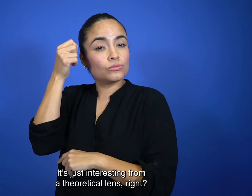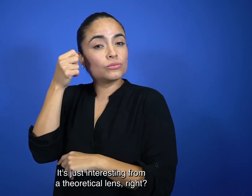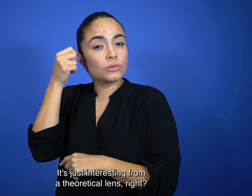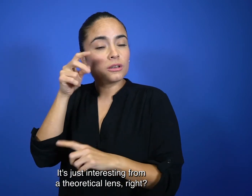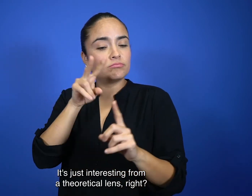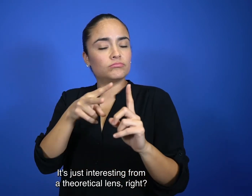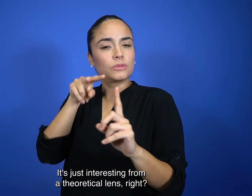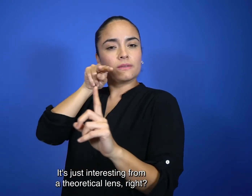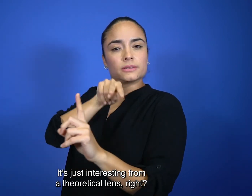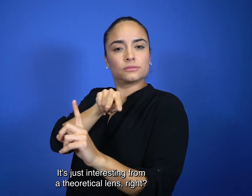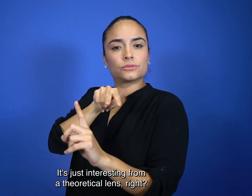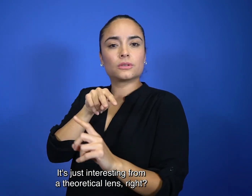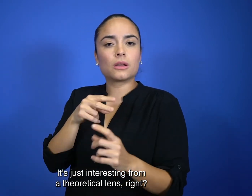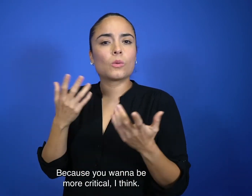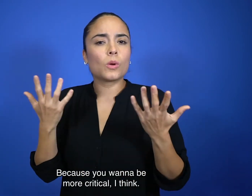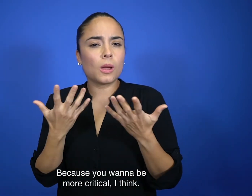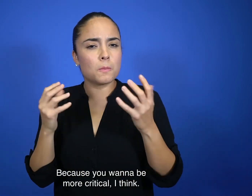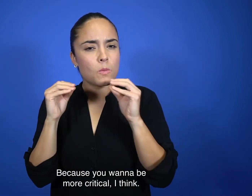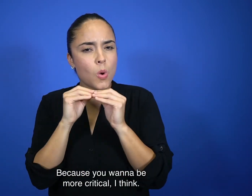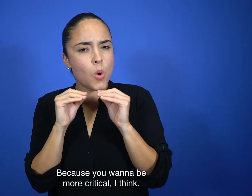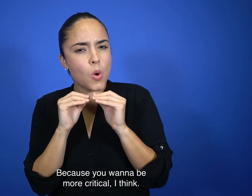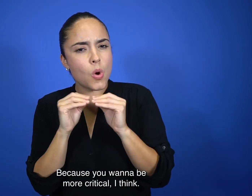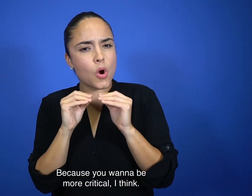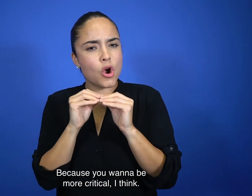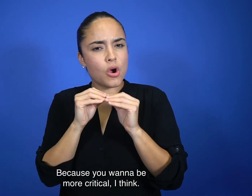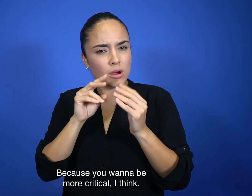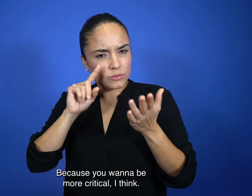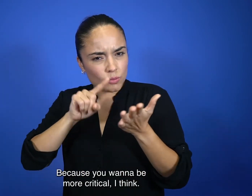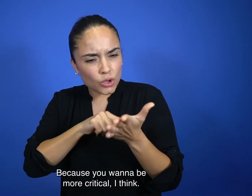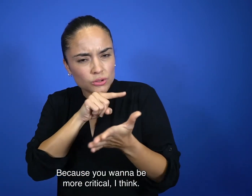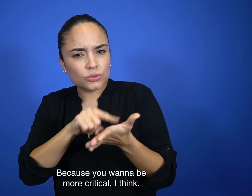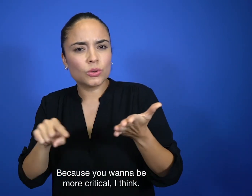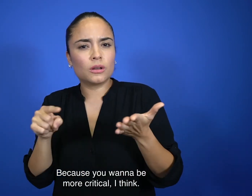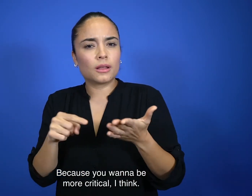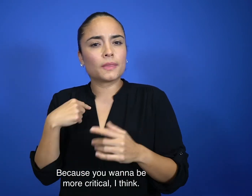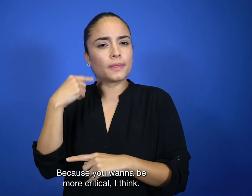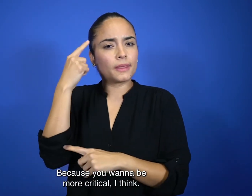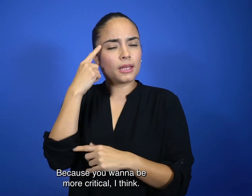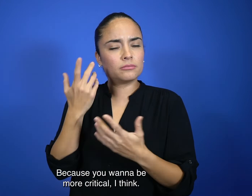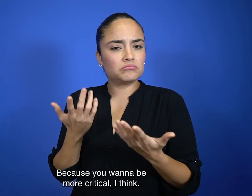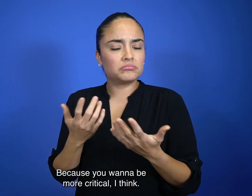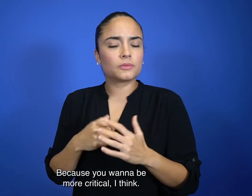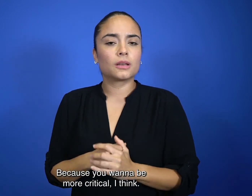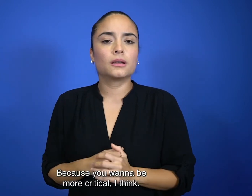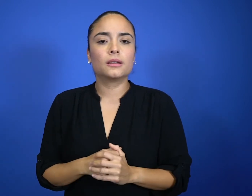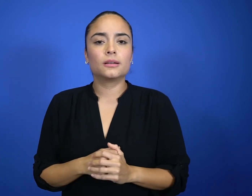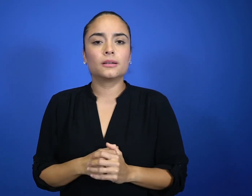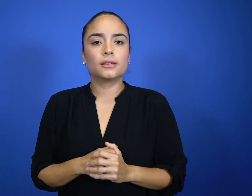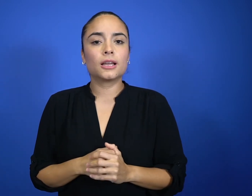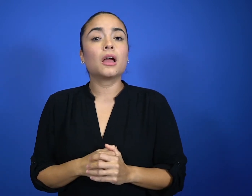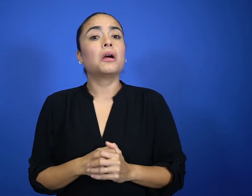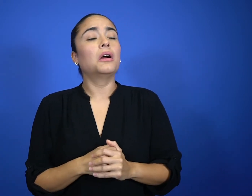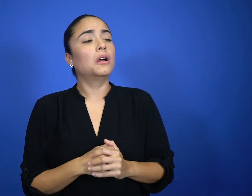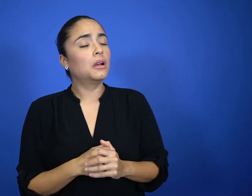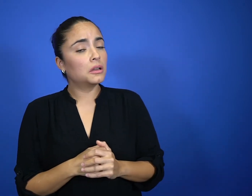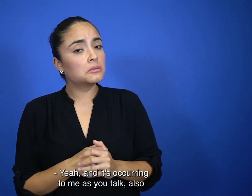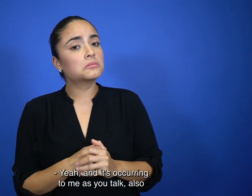from a theoretical lens, right? Because you want to be more critical, I think. Yeah, and